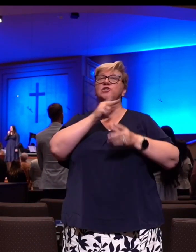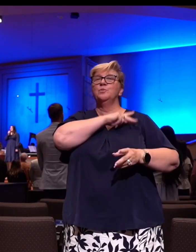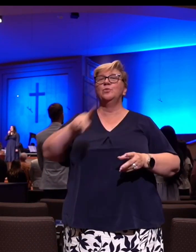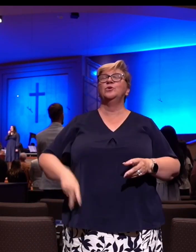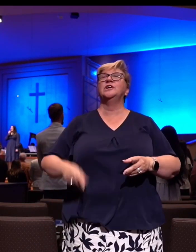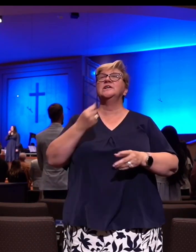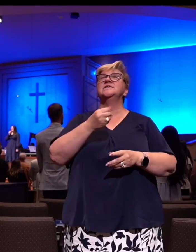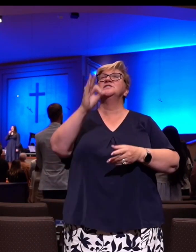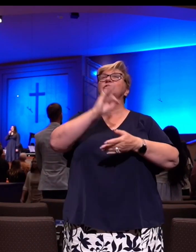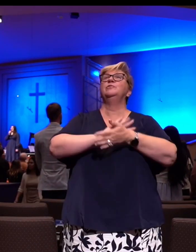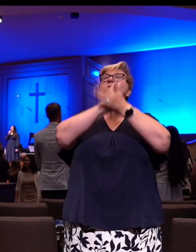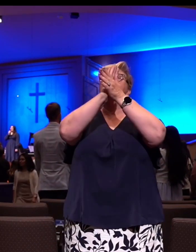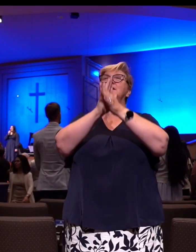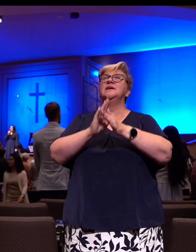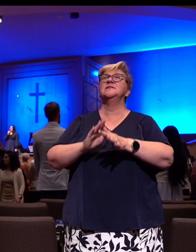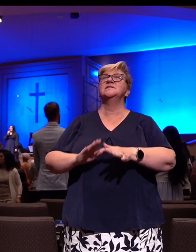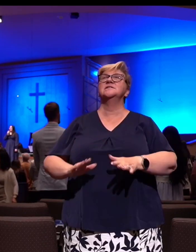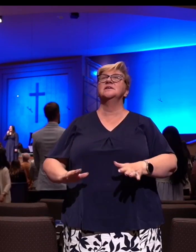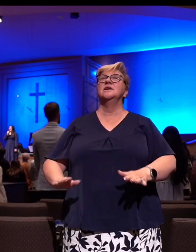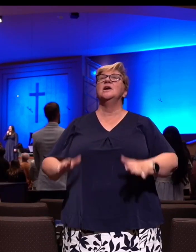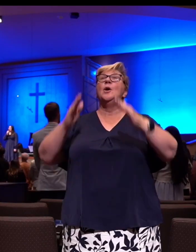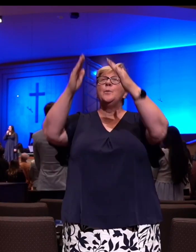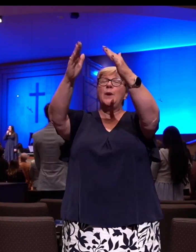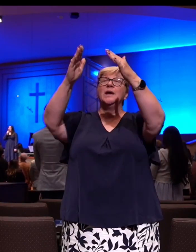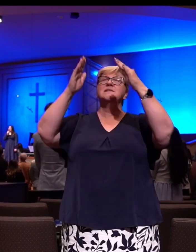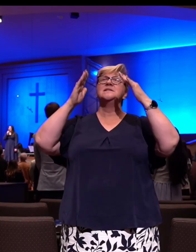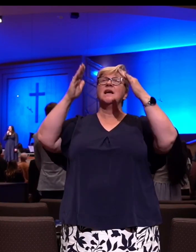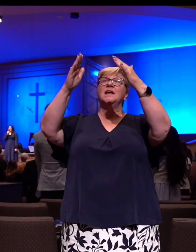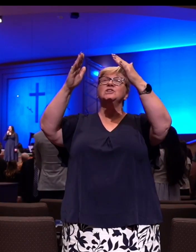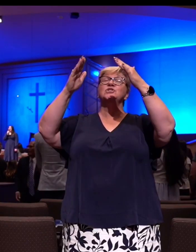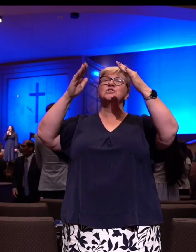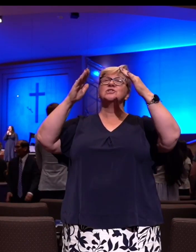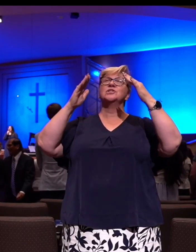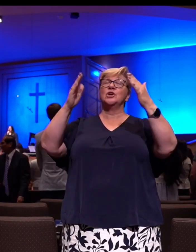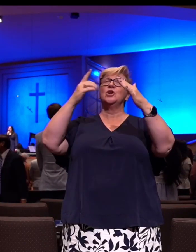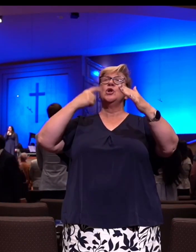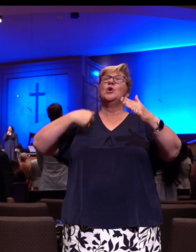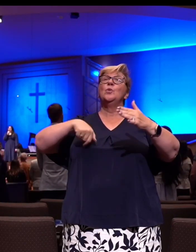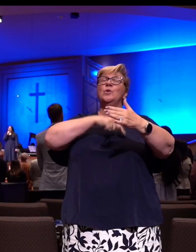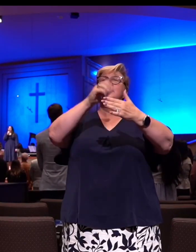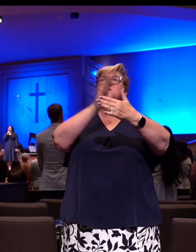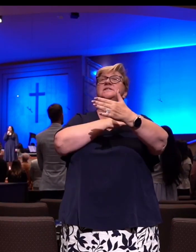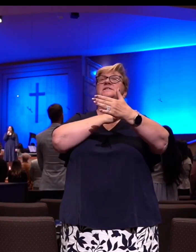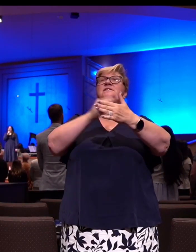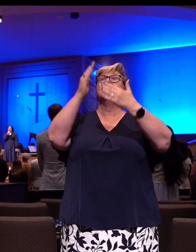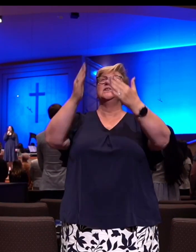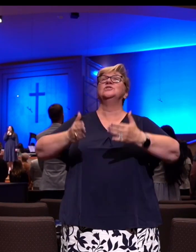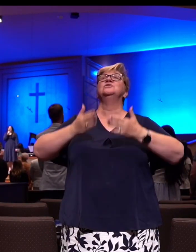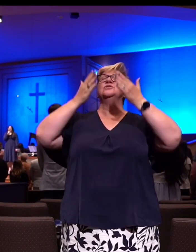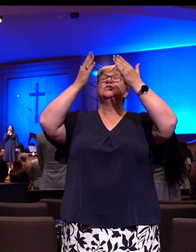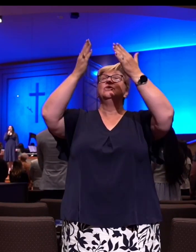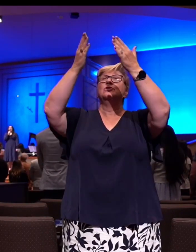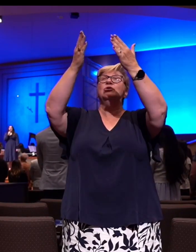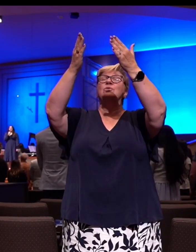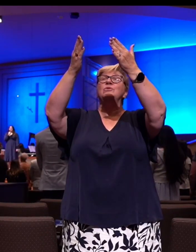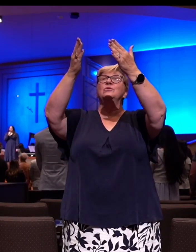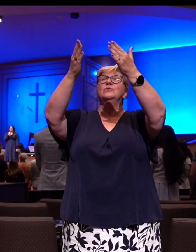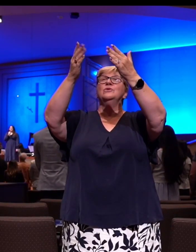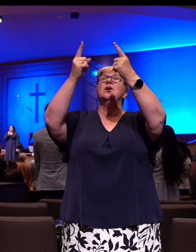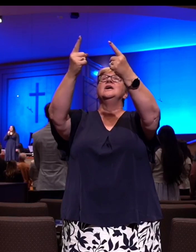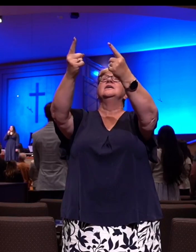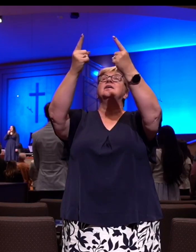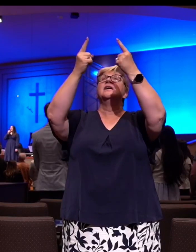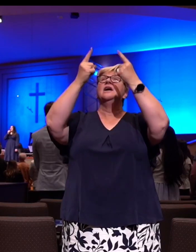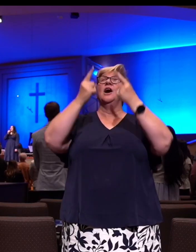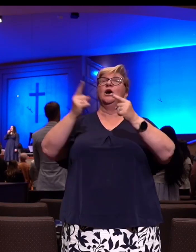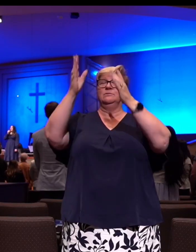precious Prince of Peace. Hear your cry, to you we sing. Come